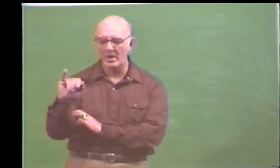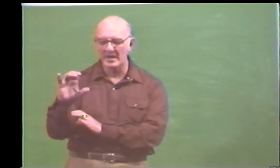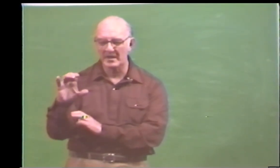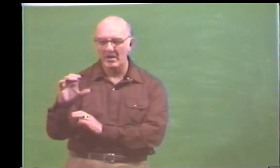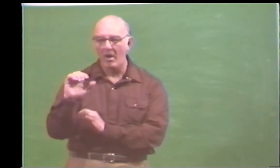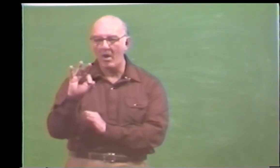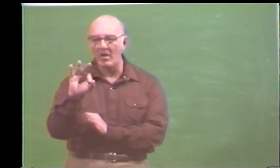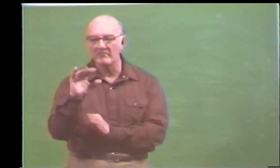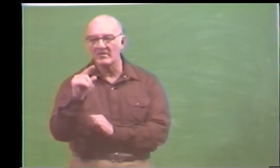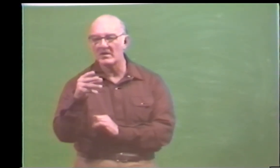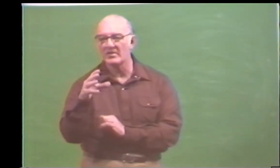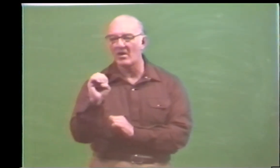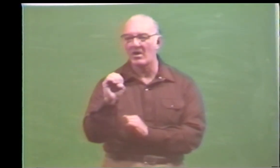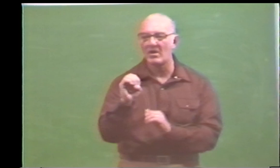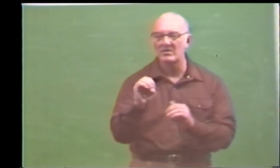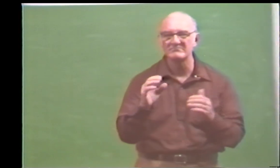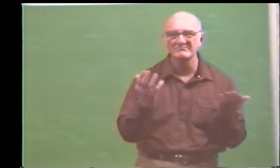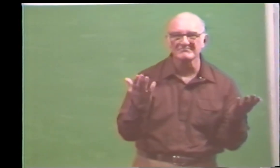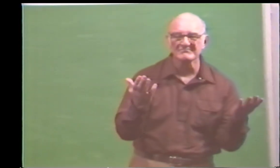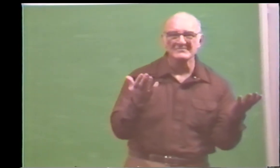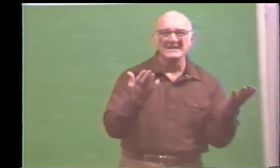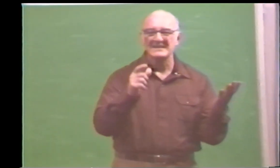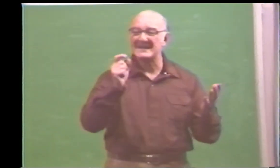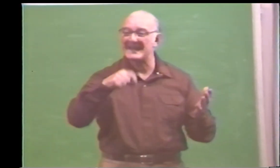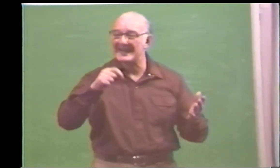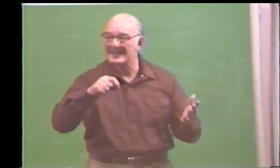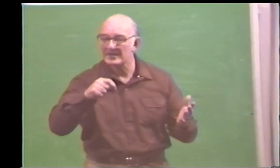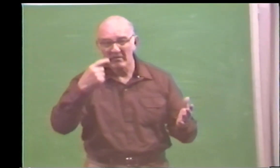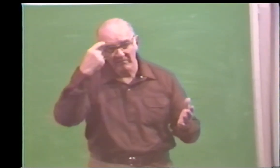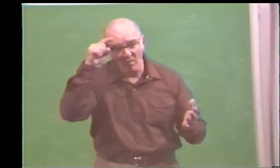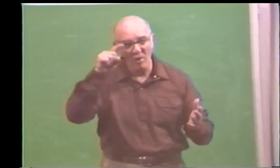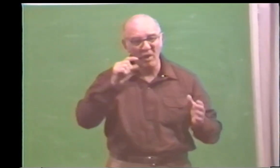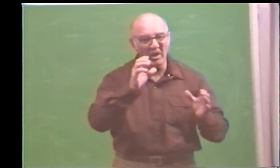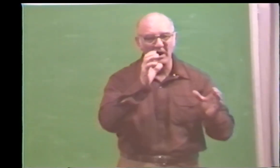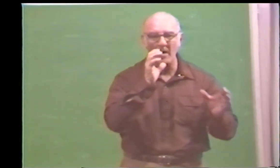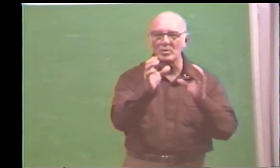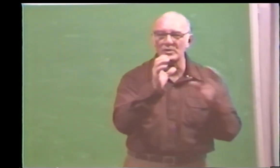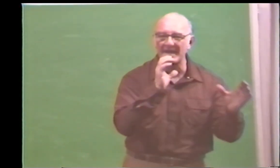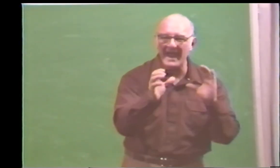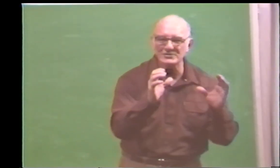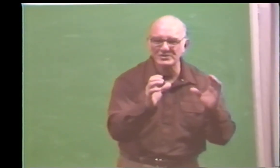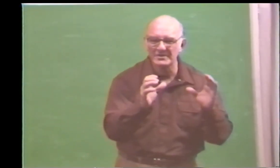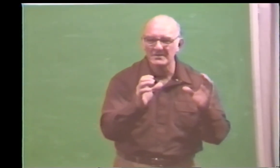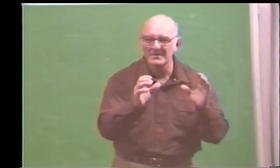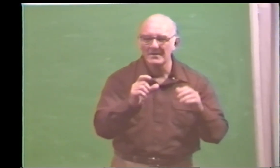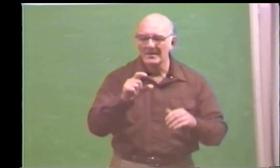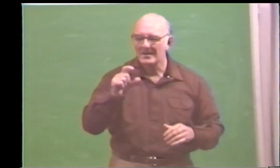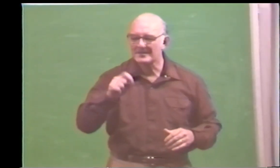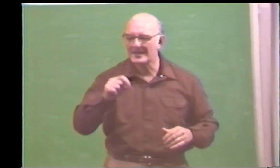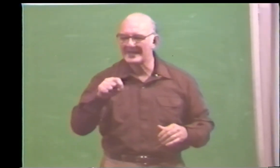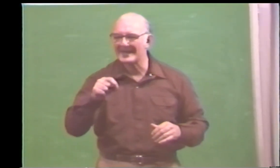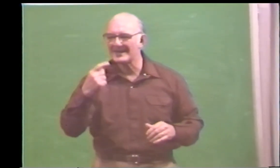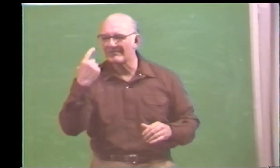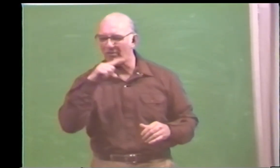symbolic of the need for communication, the need for